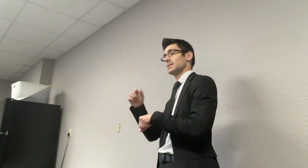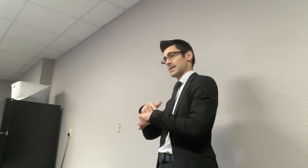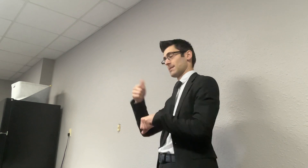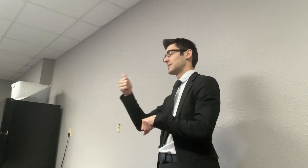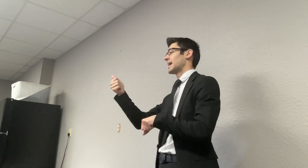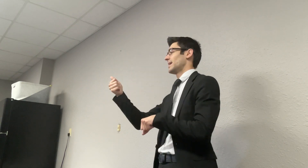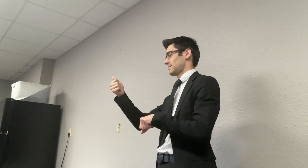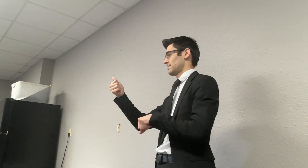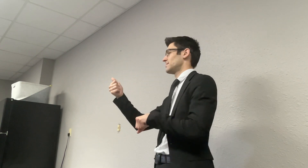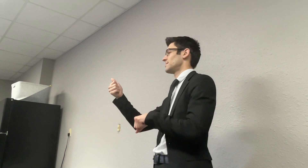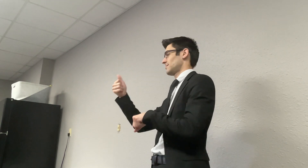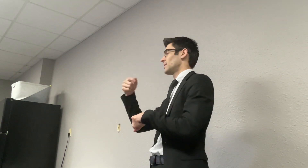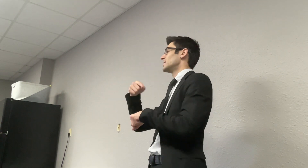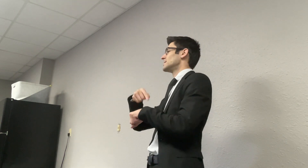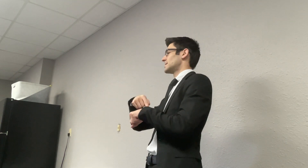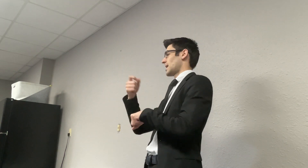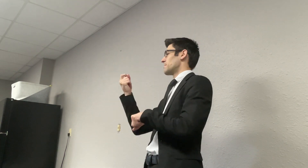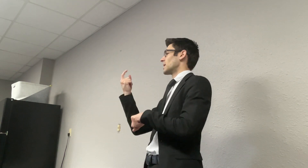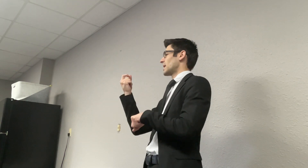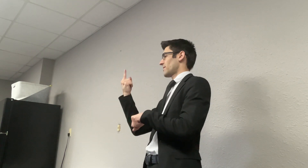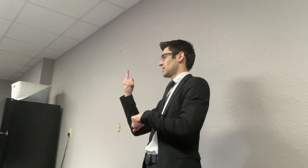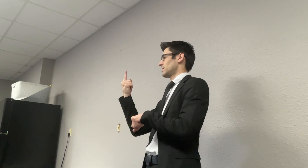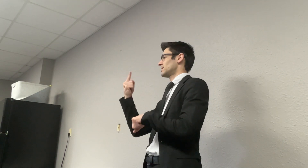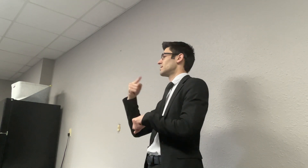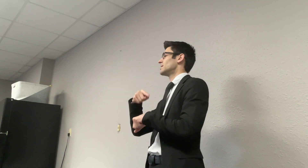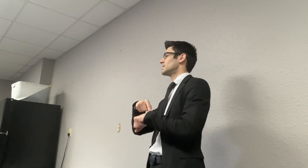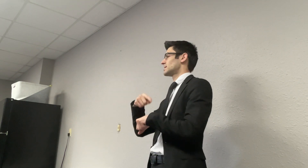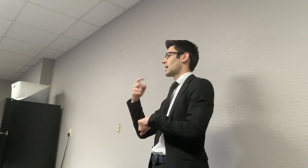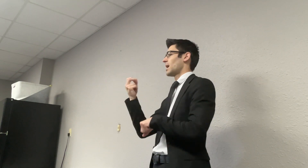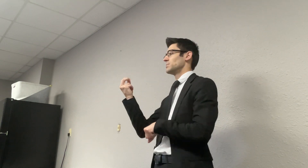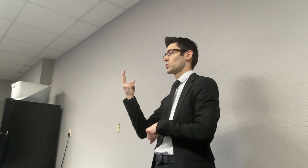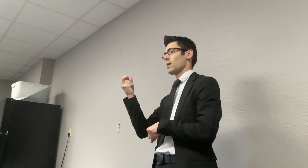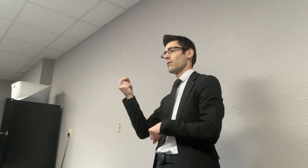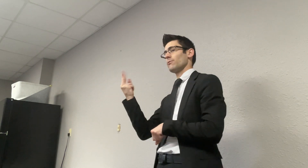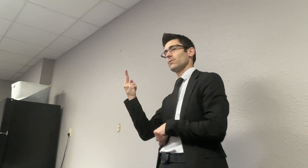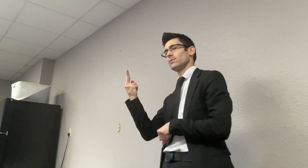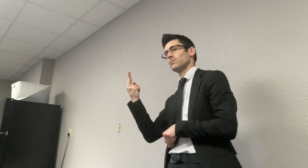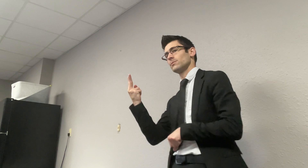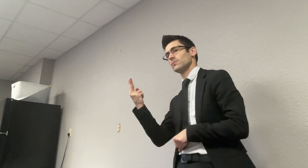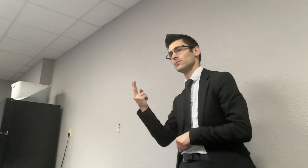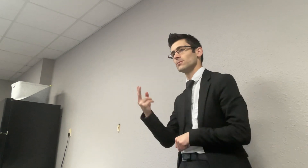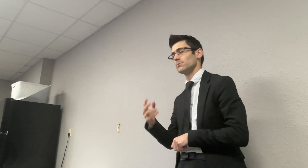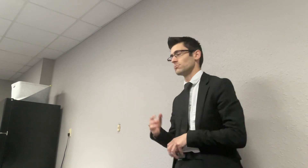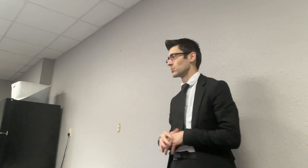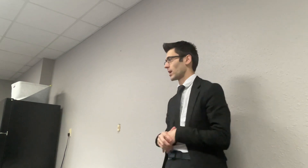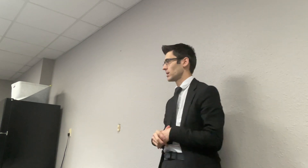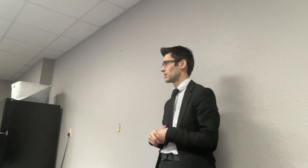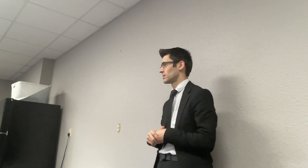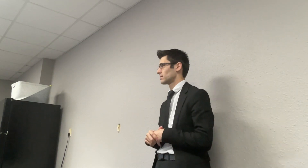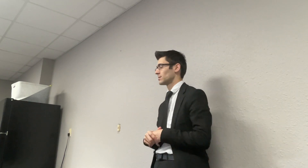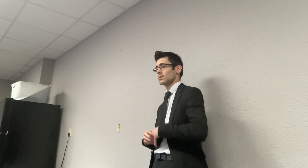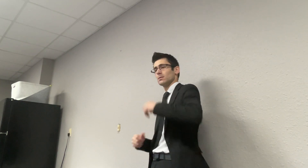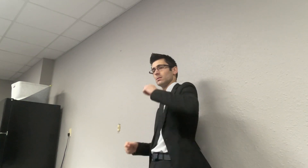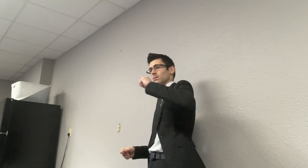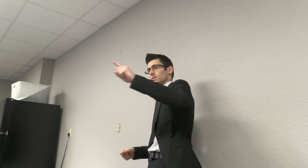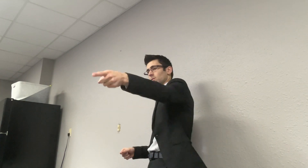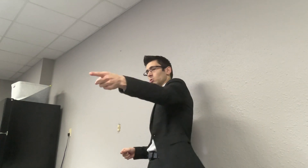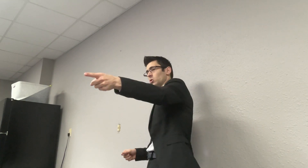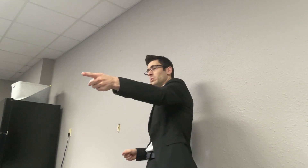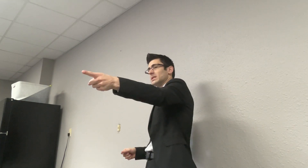Time 10, time 11, time 12. Okay? Show me the